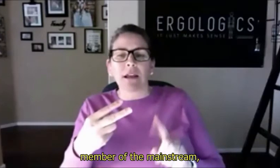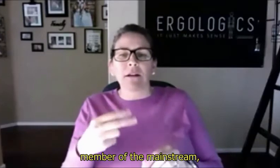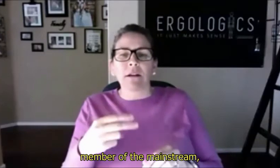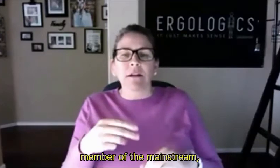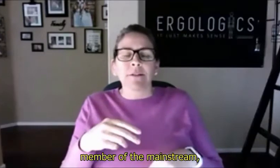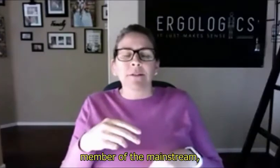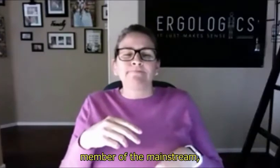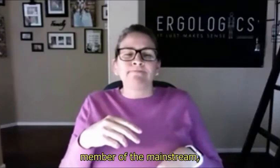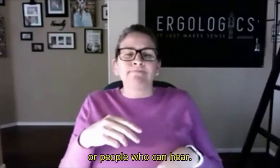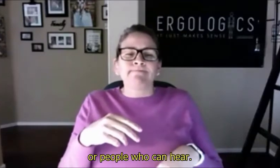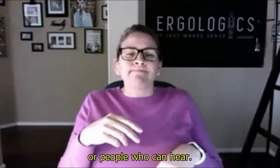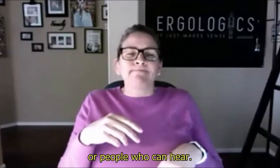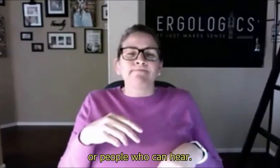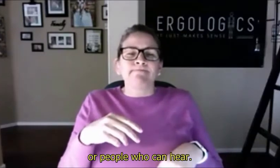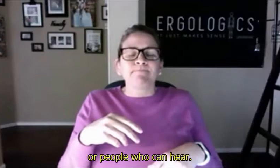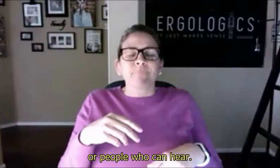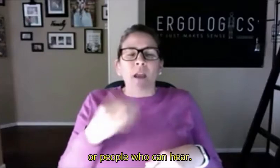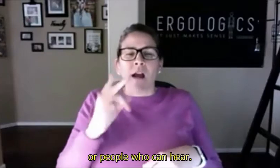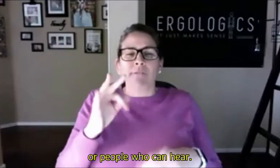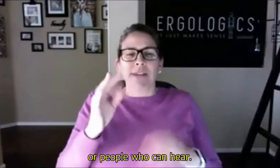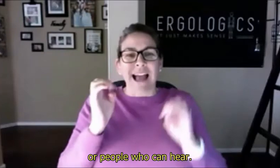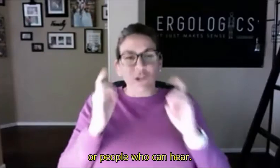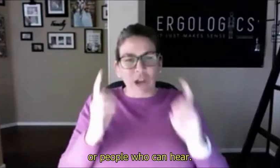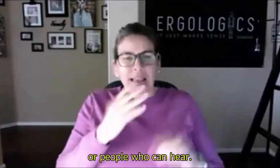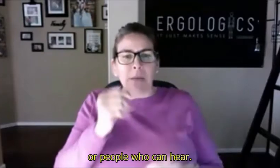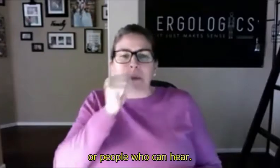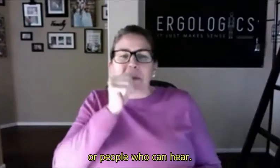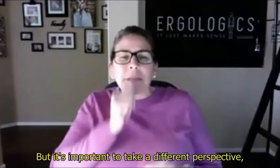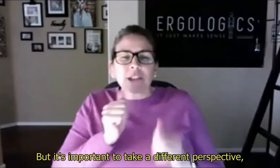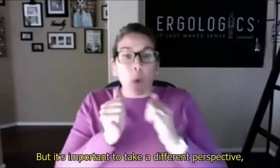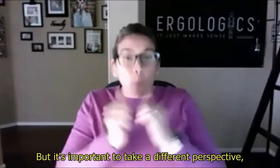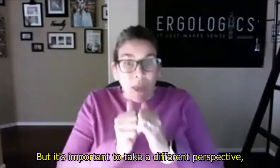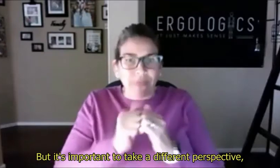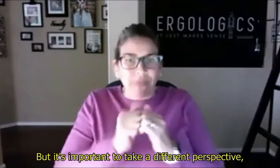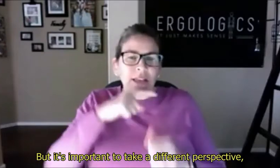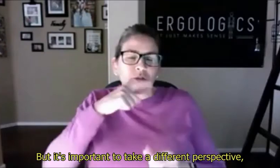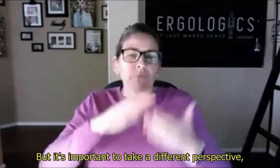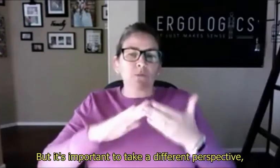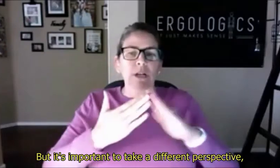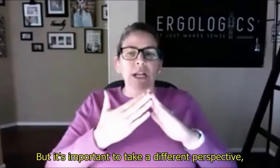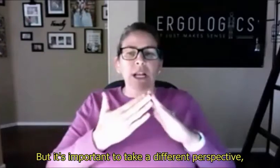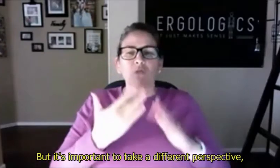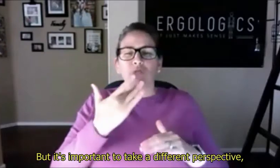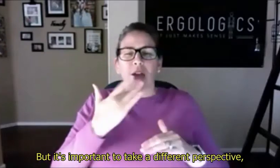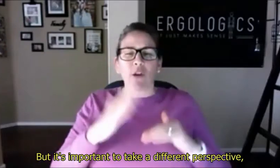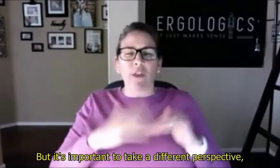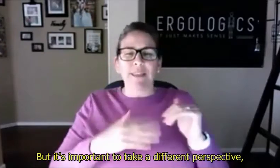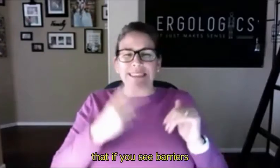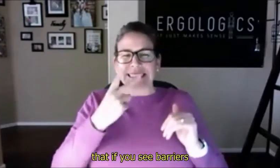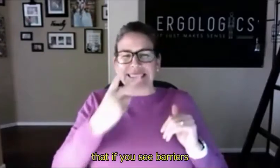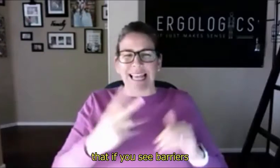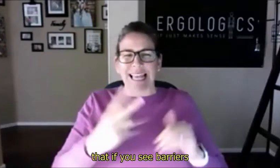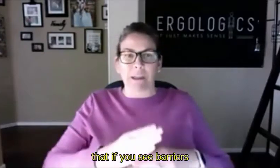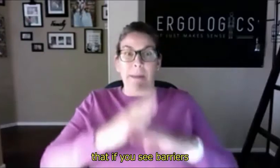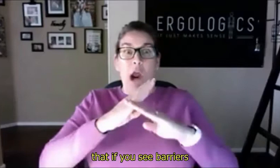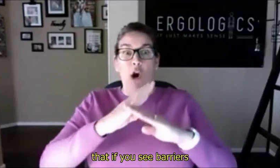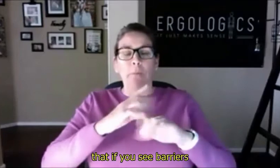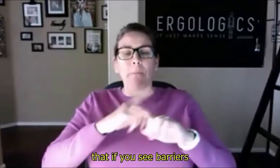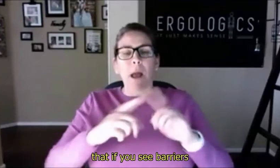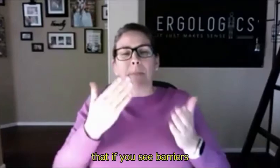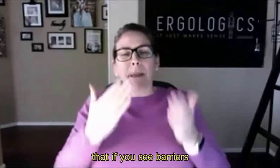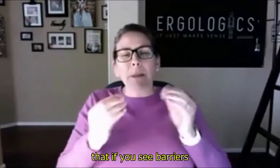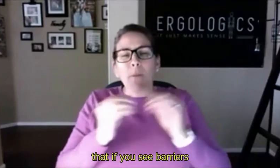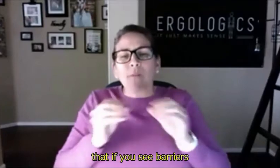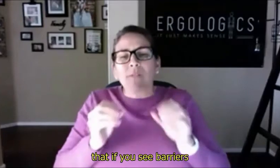member of the mainstream or people who can hear. But it's important to take a different perspective, that if